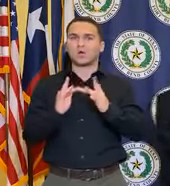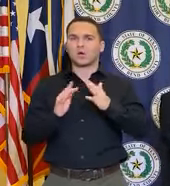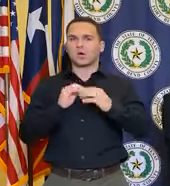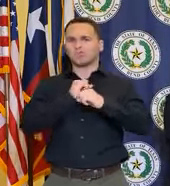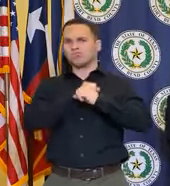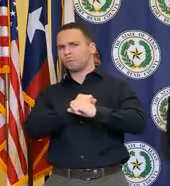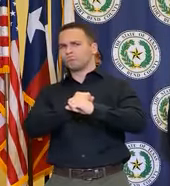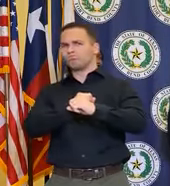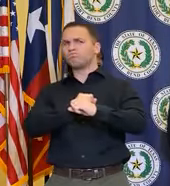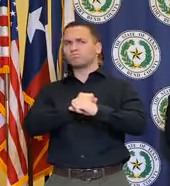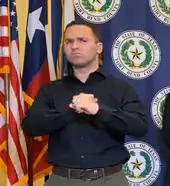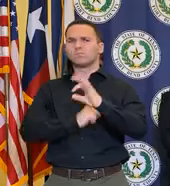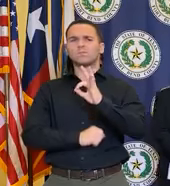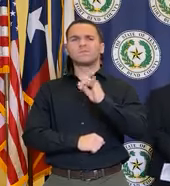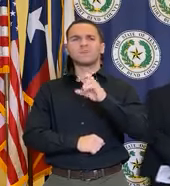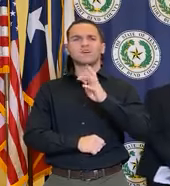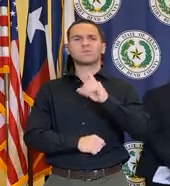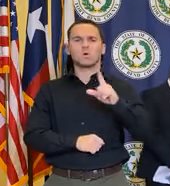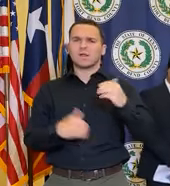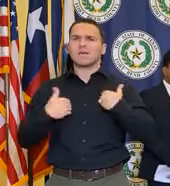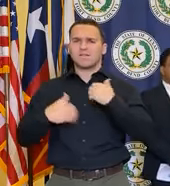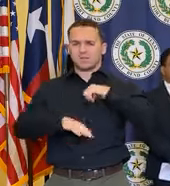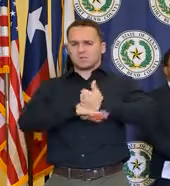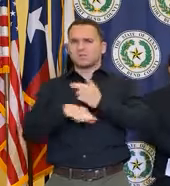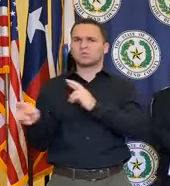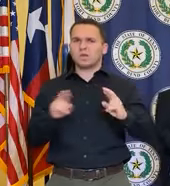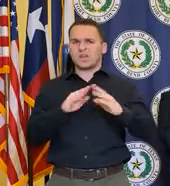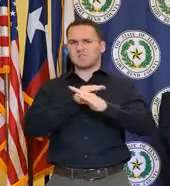highly secure. So there will be no